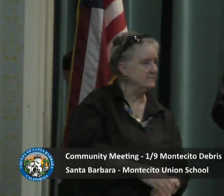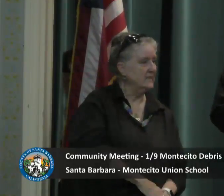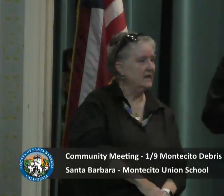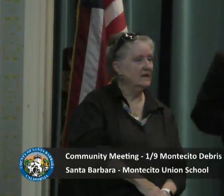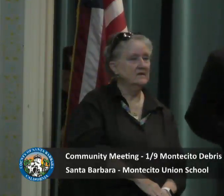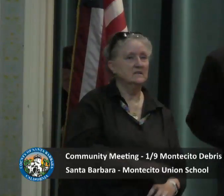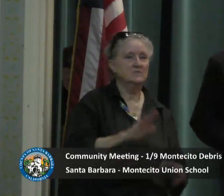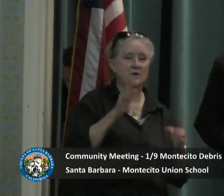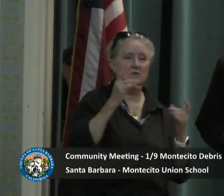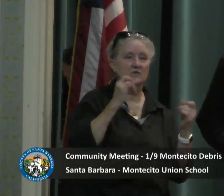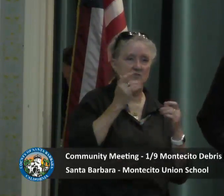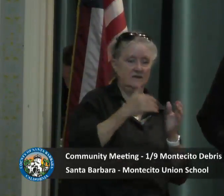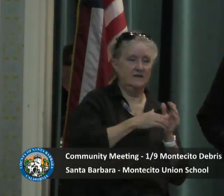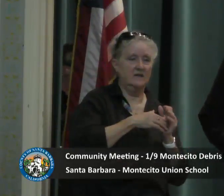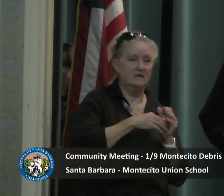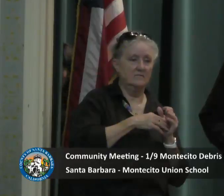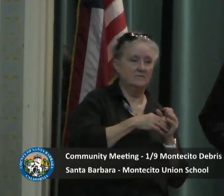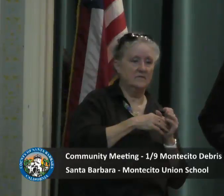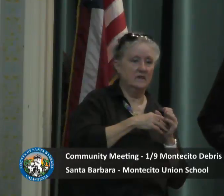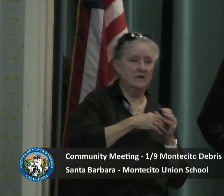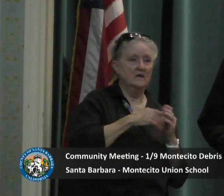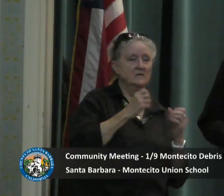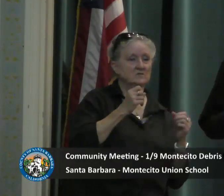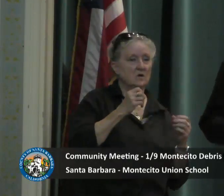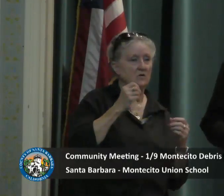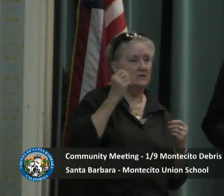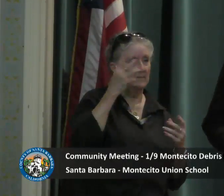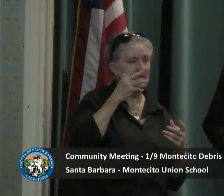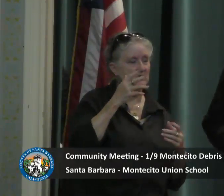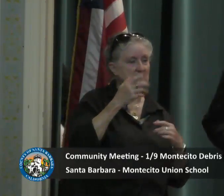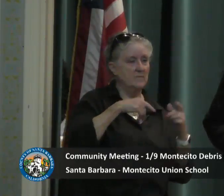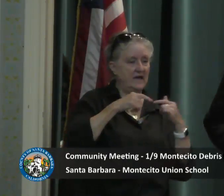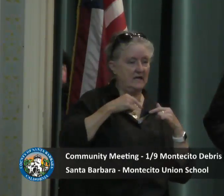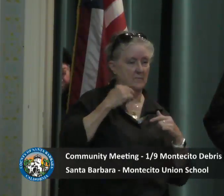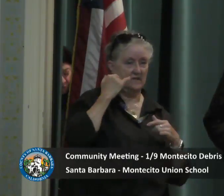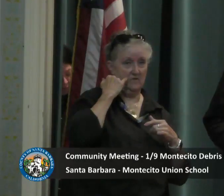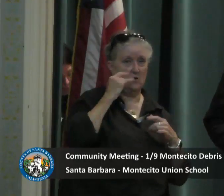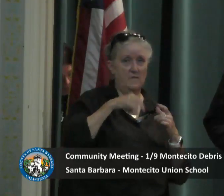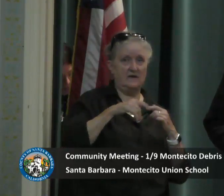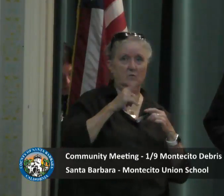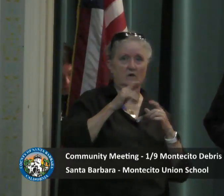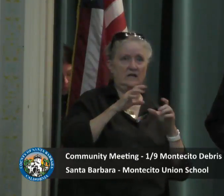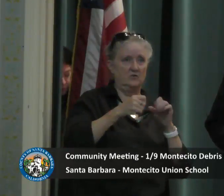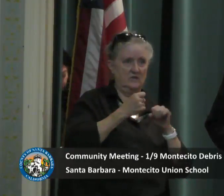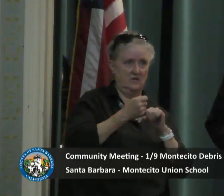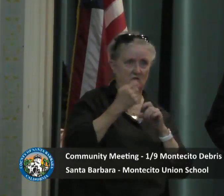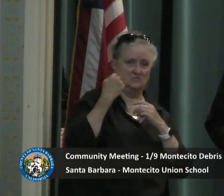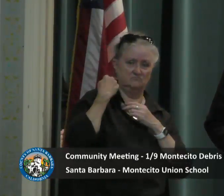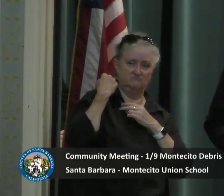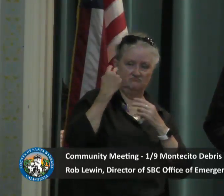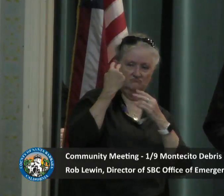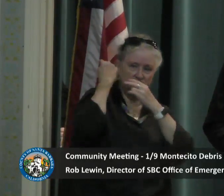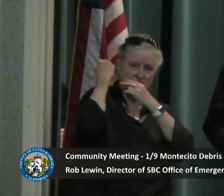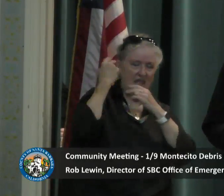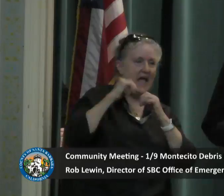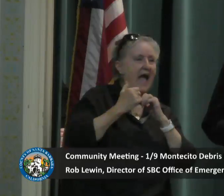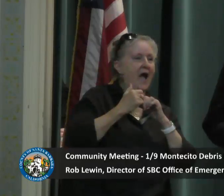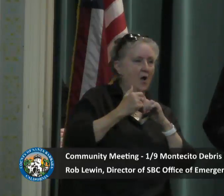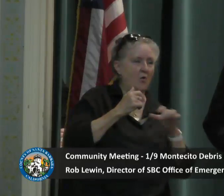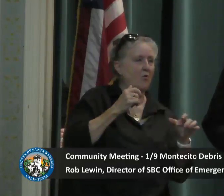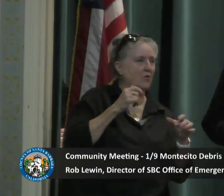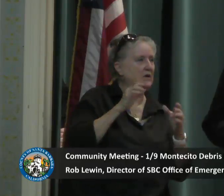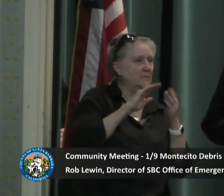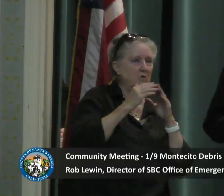So great question again. So let me just back up. If we go back over 100 years, the way that communities were alerted was by